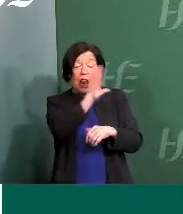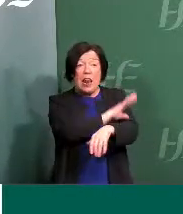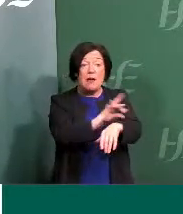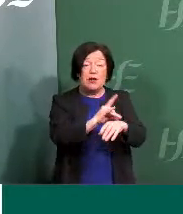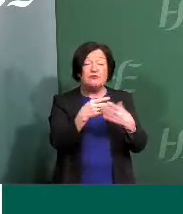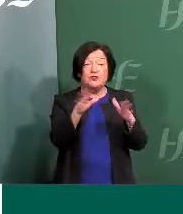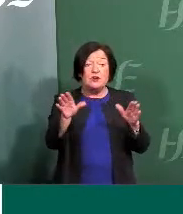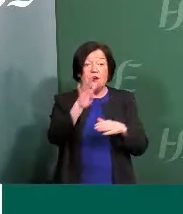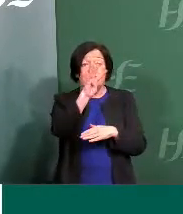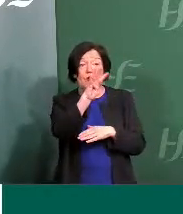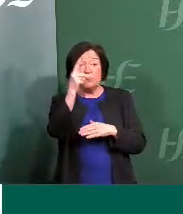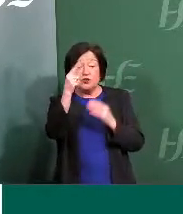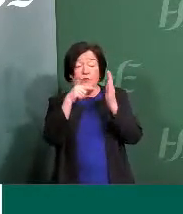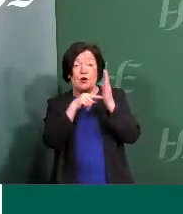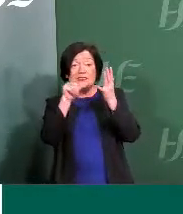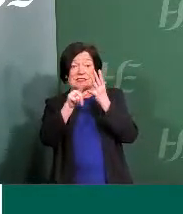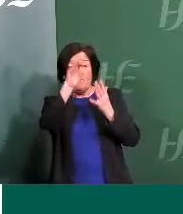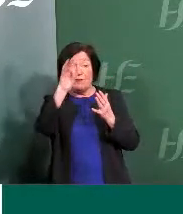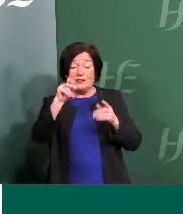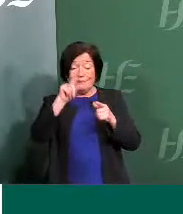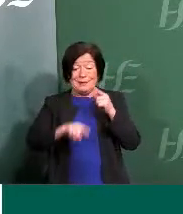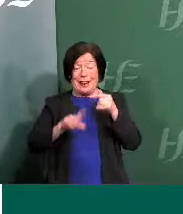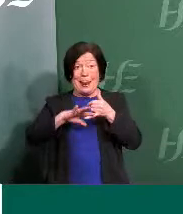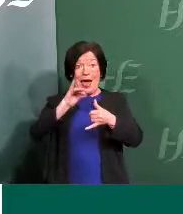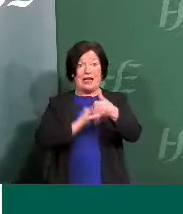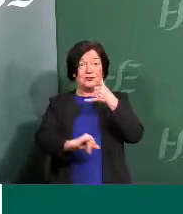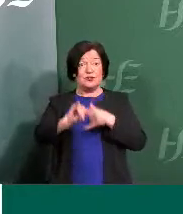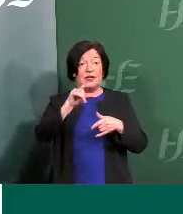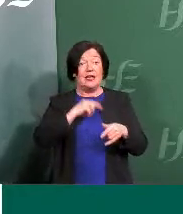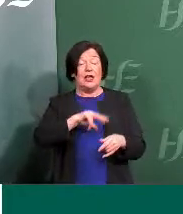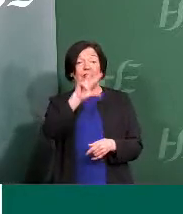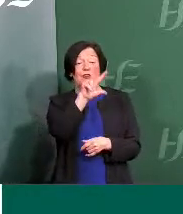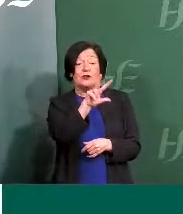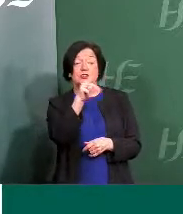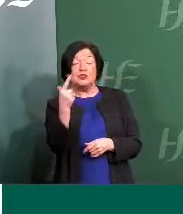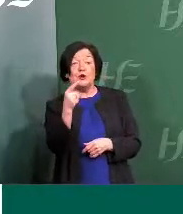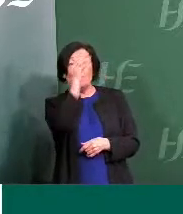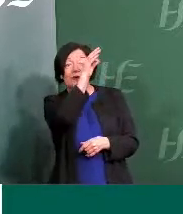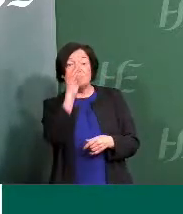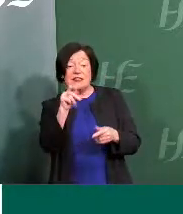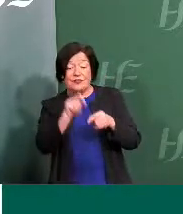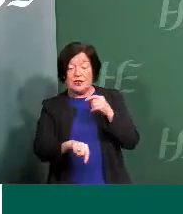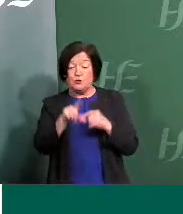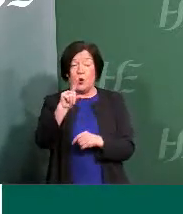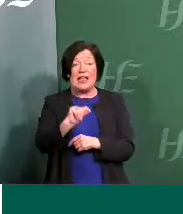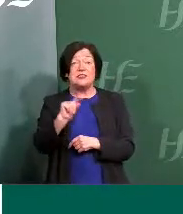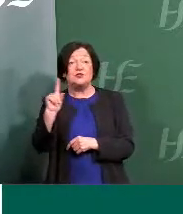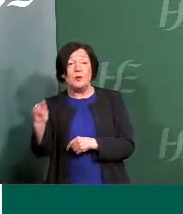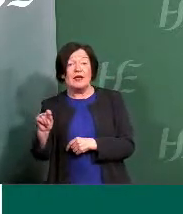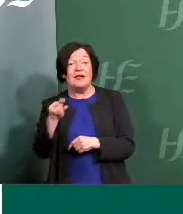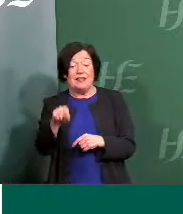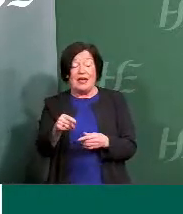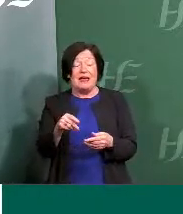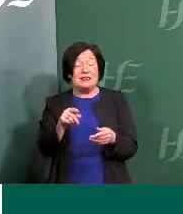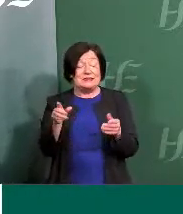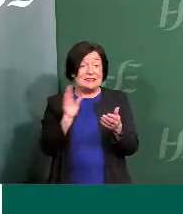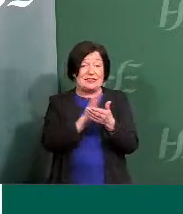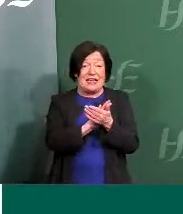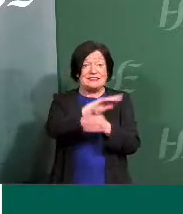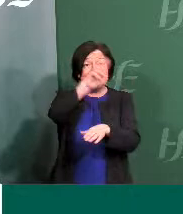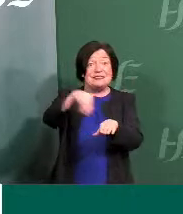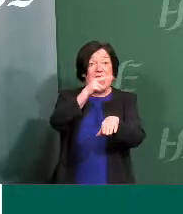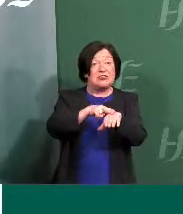general, 42.7% higher than last year and nearly 32% higher than 2020. Now that's against a national average